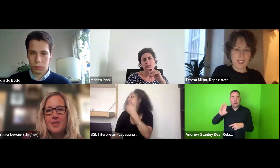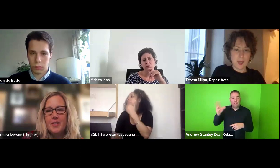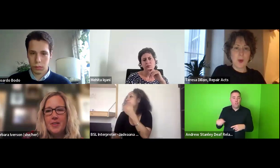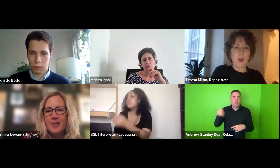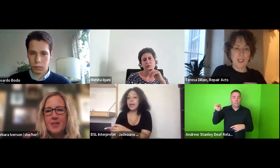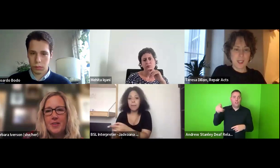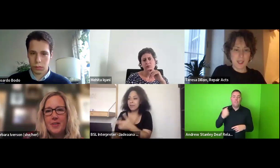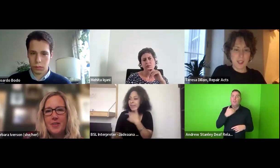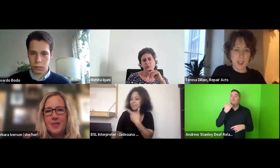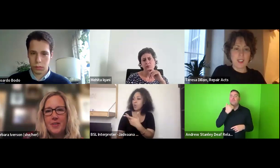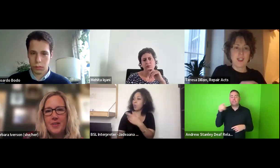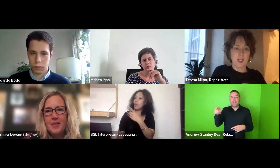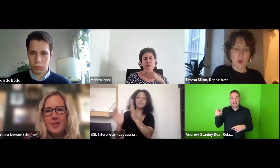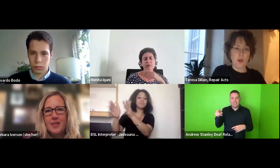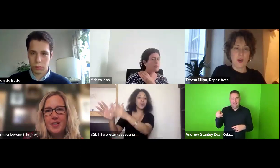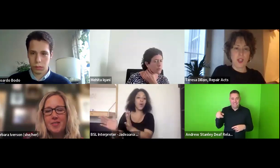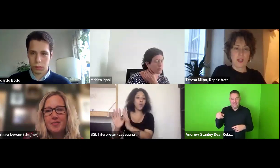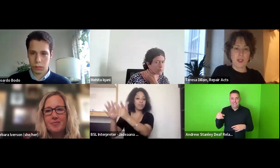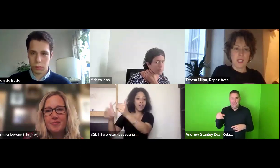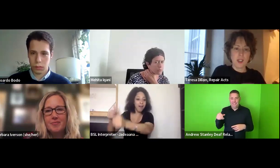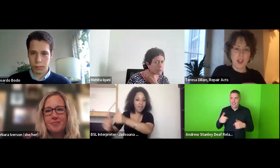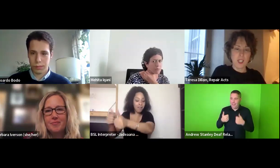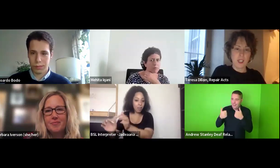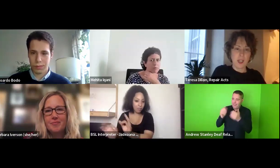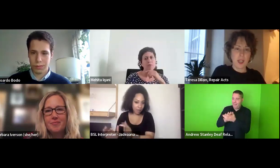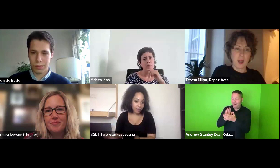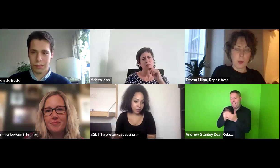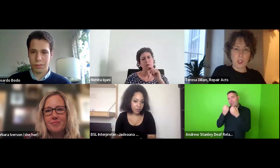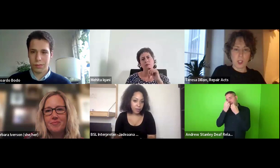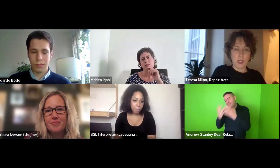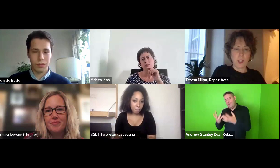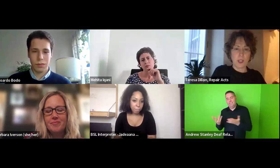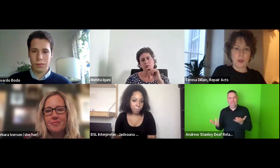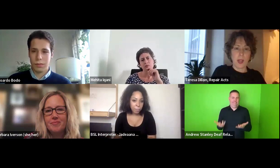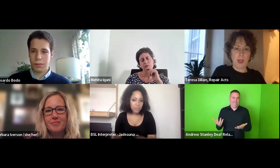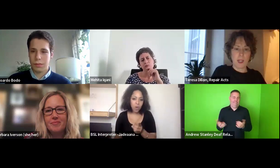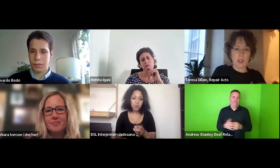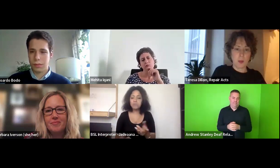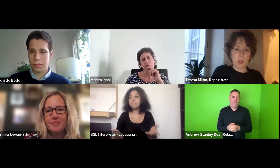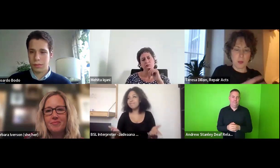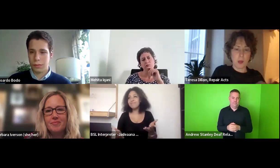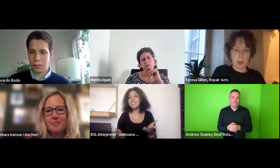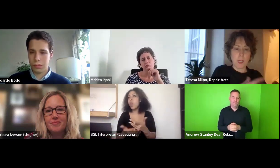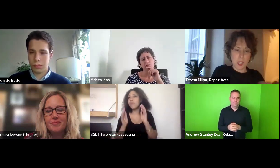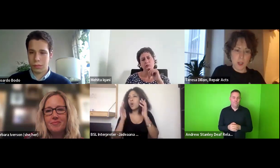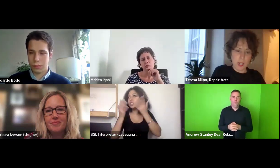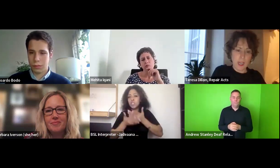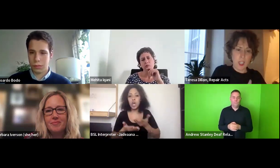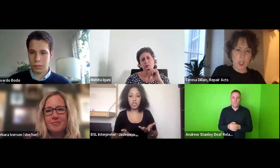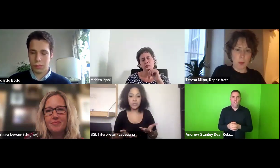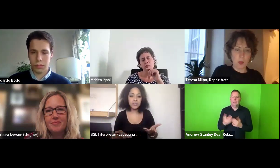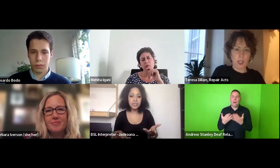actually like sew, to knit and so forth. And these are actually like broader concerns as well in terms of, you know,